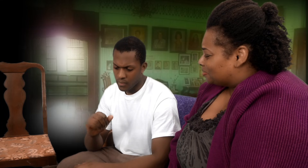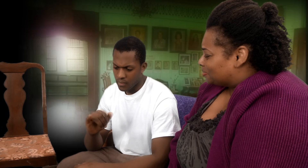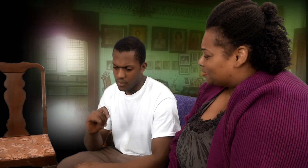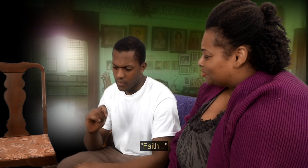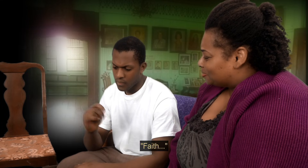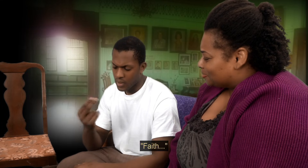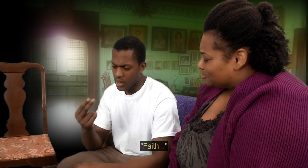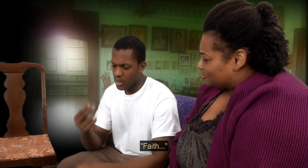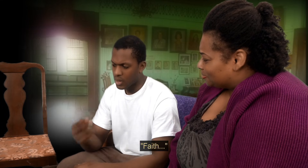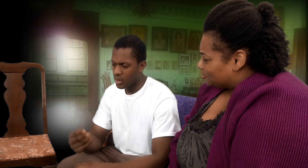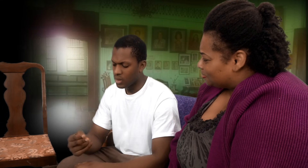Faith.